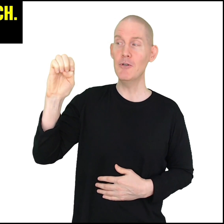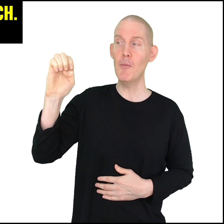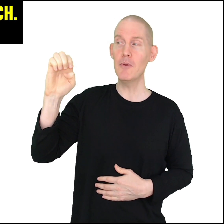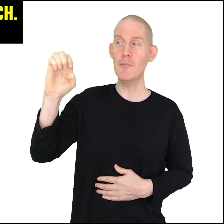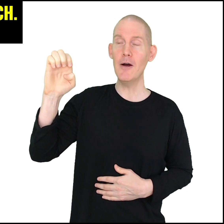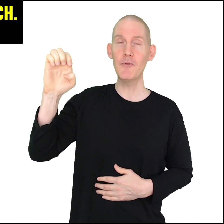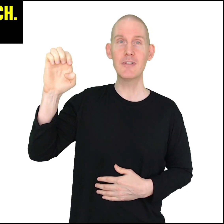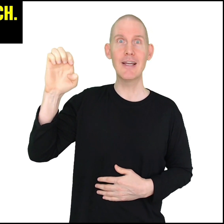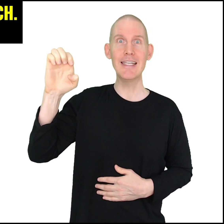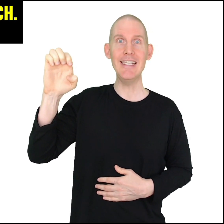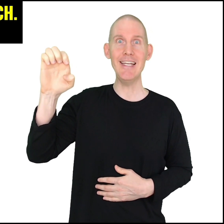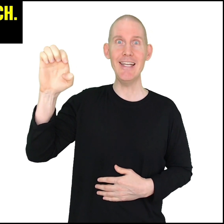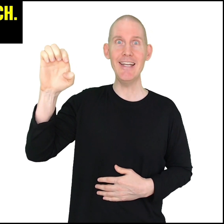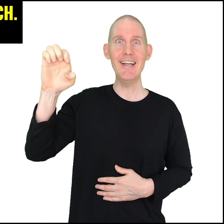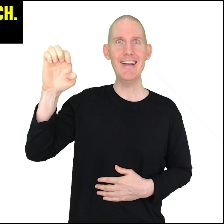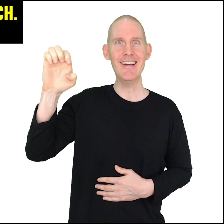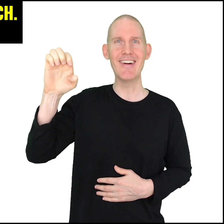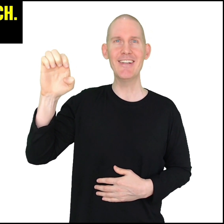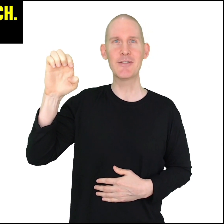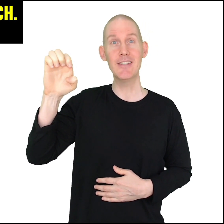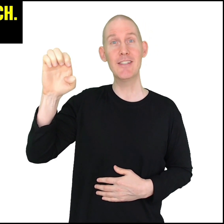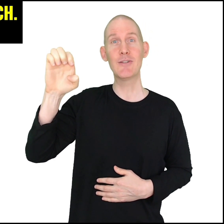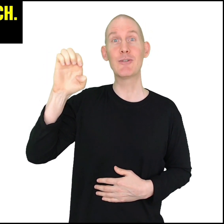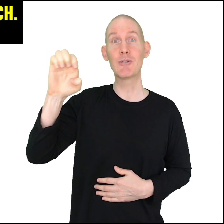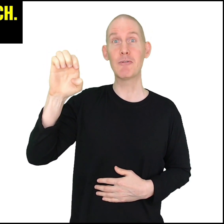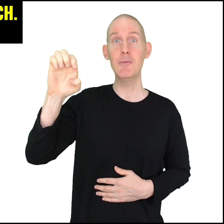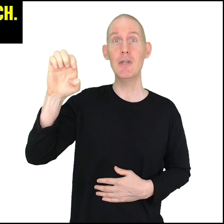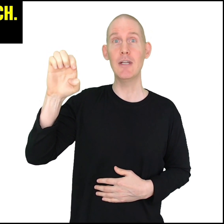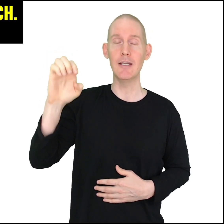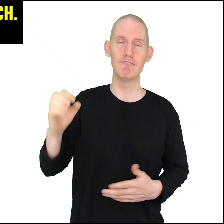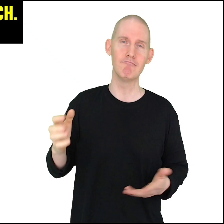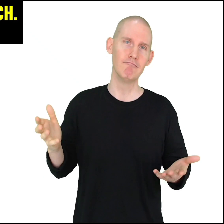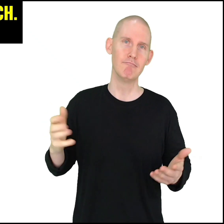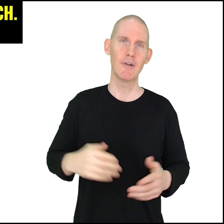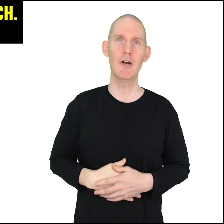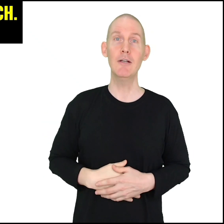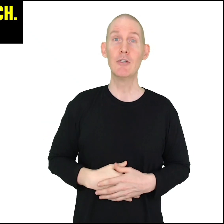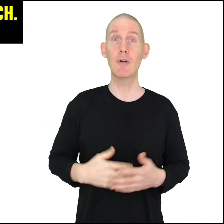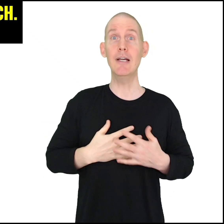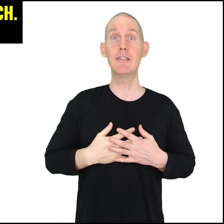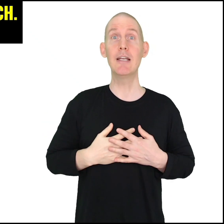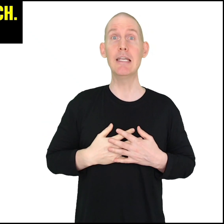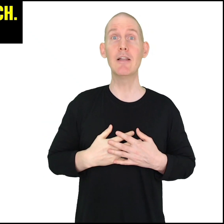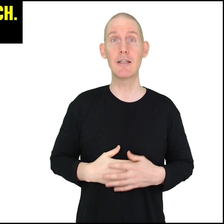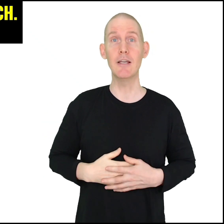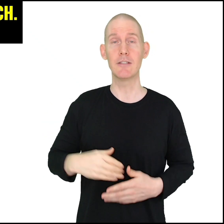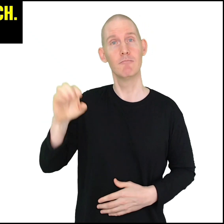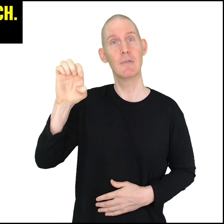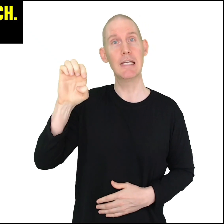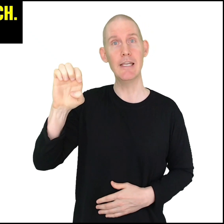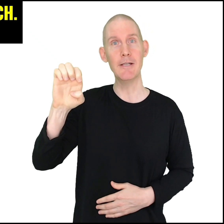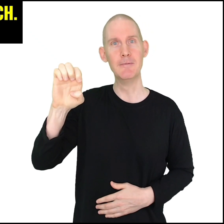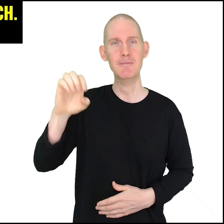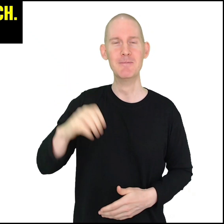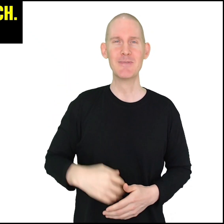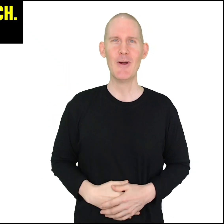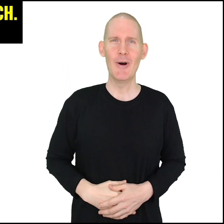open the mouth, it's like E, right? So this is a screaming E. All right? So I sign E like this. E.